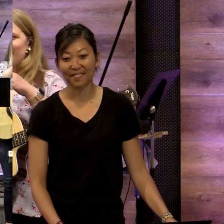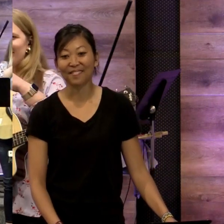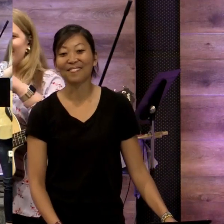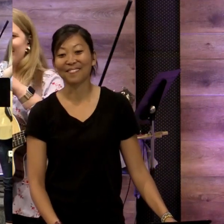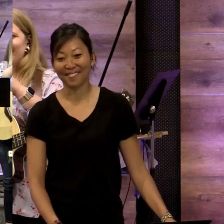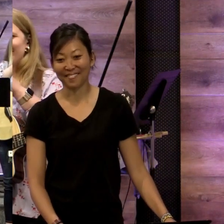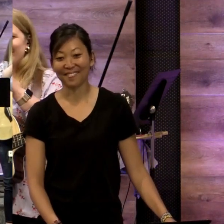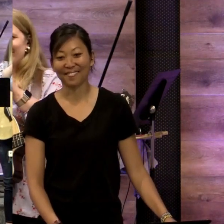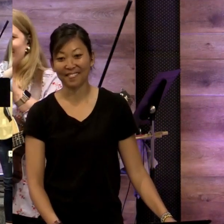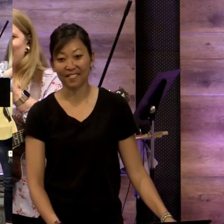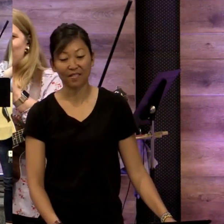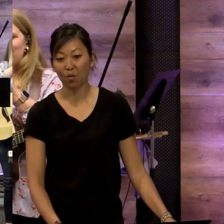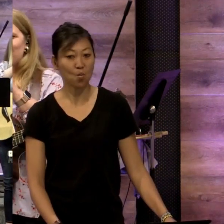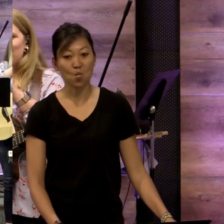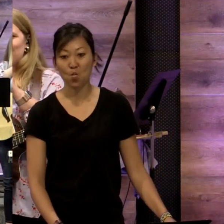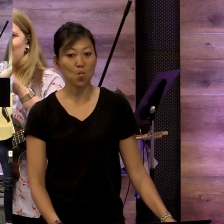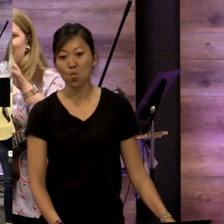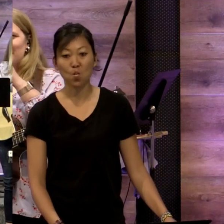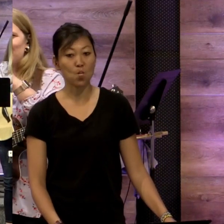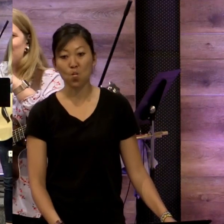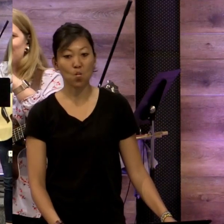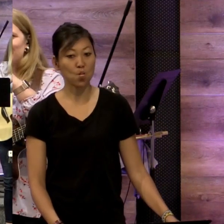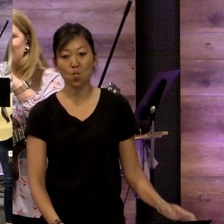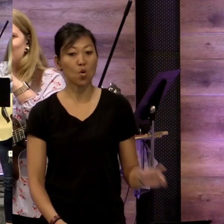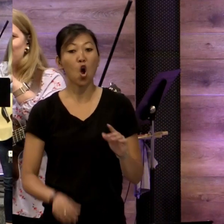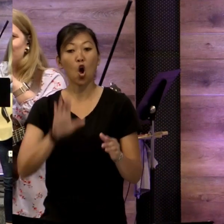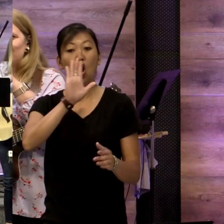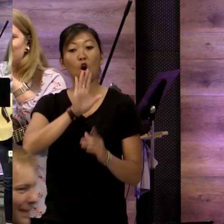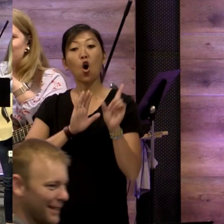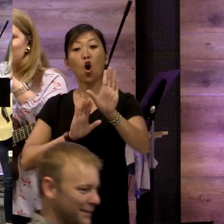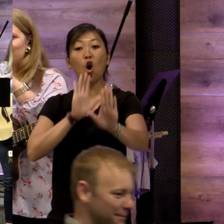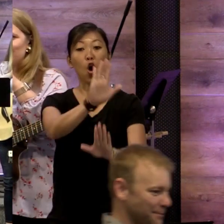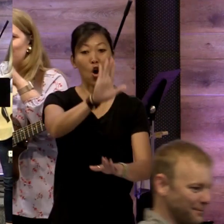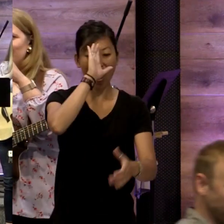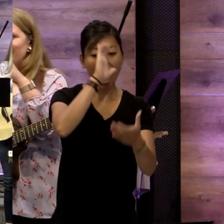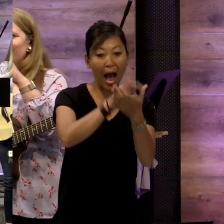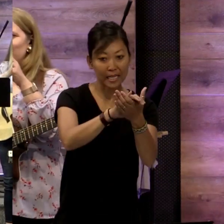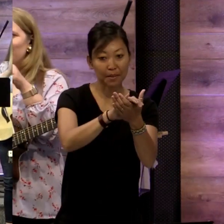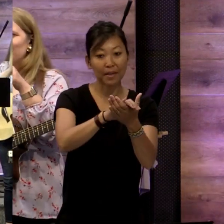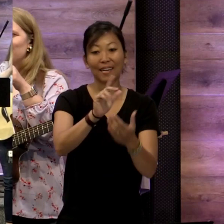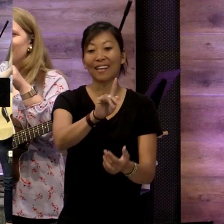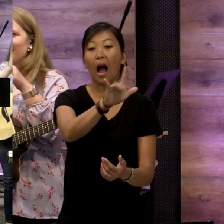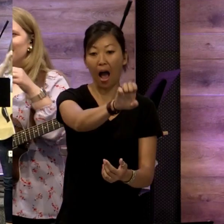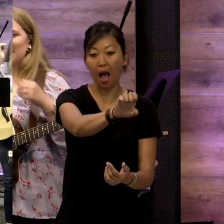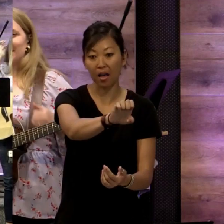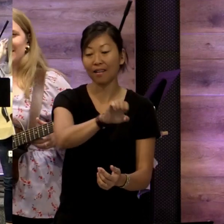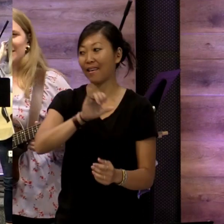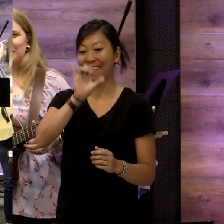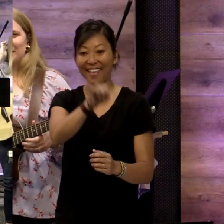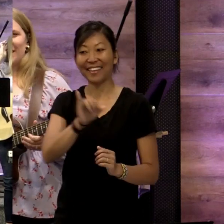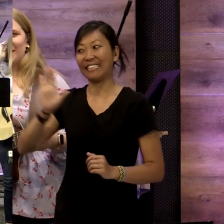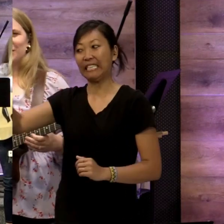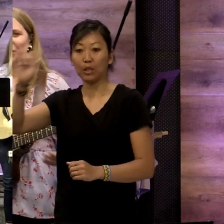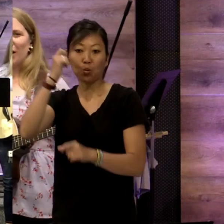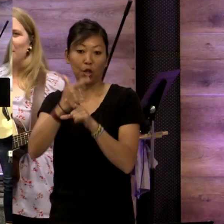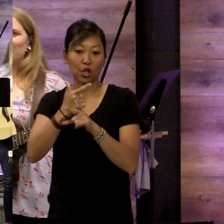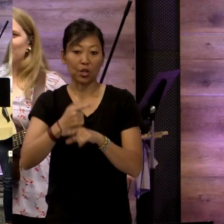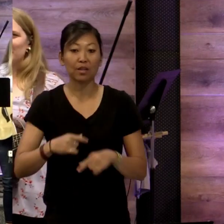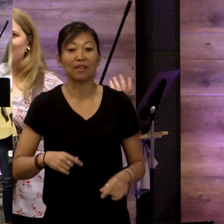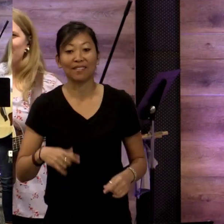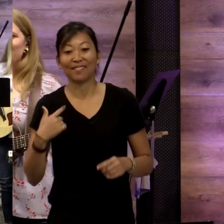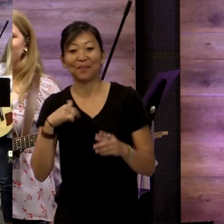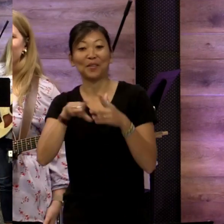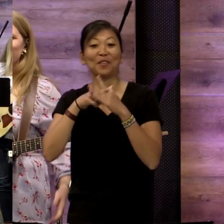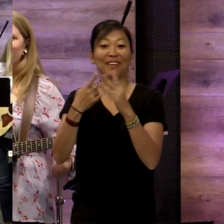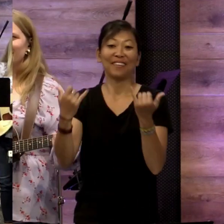Good morning. Welcome to Rock Hill. We are excited to worship Jesus this morning. We are going to begin by singing some songs. So if you're able, we